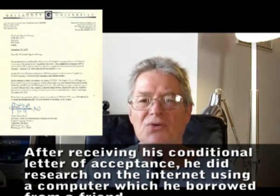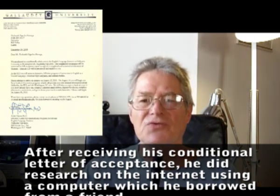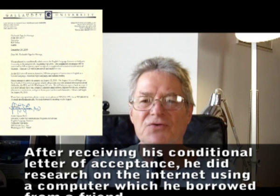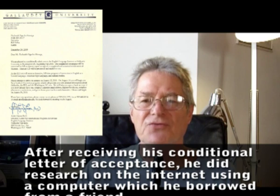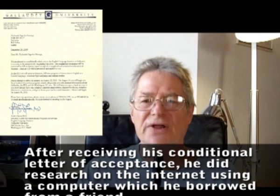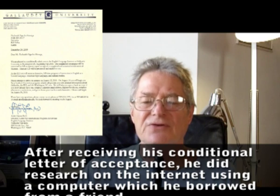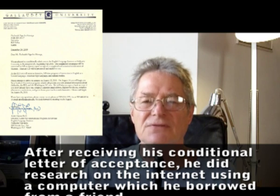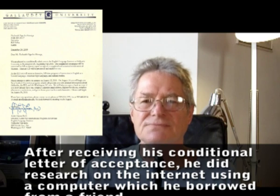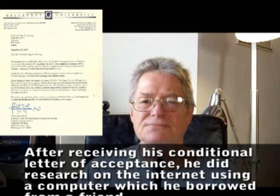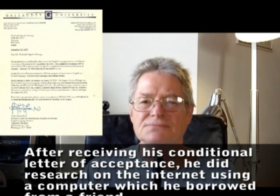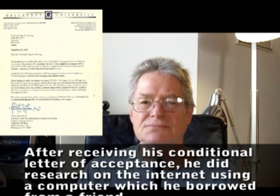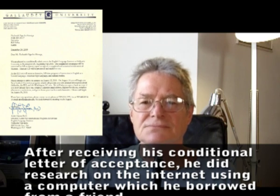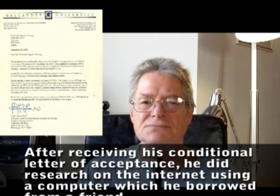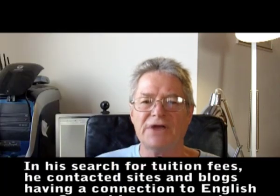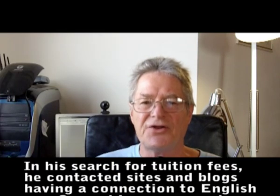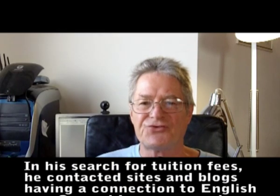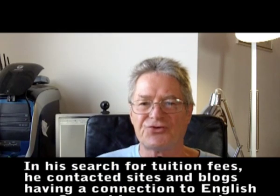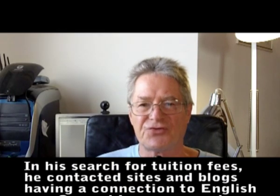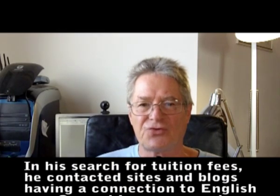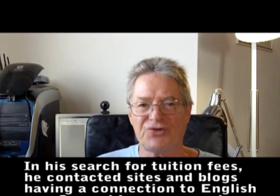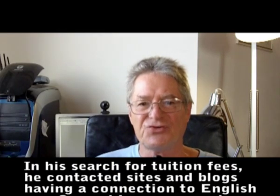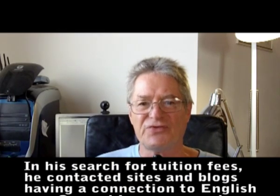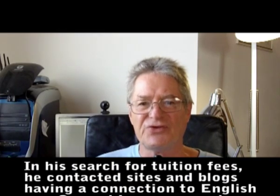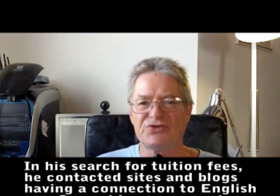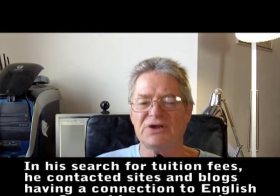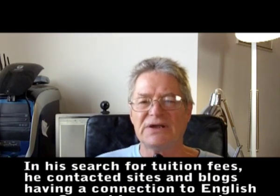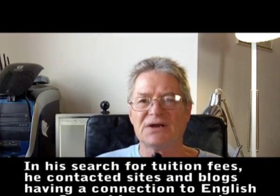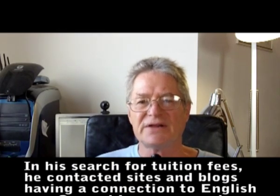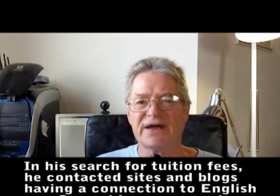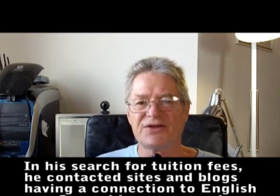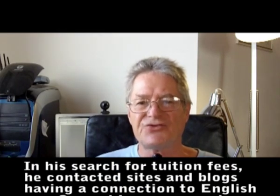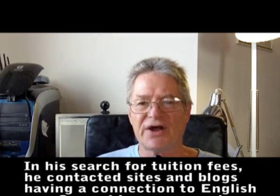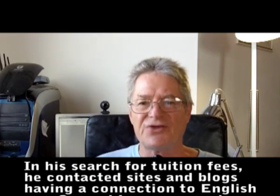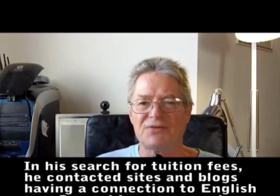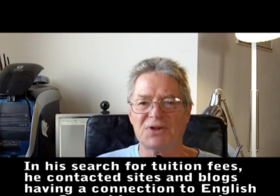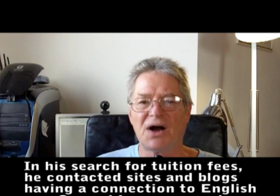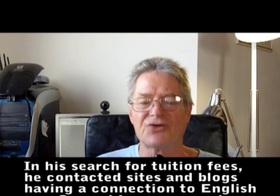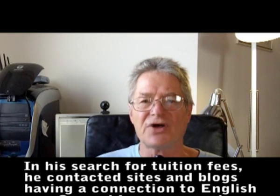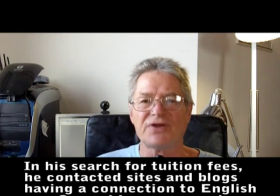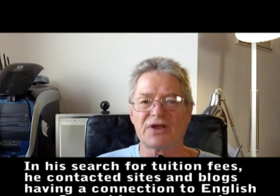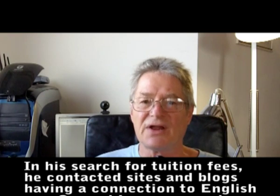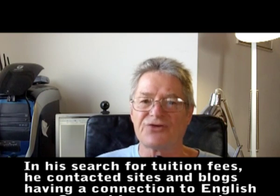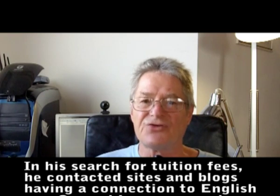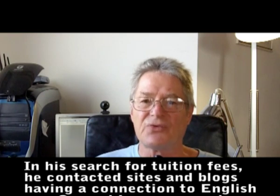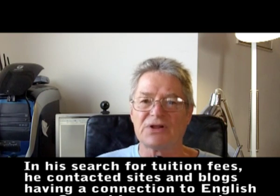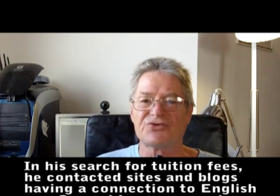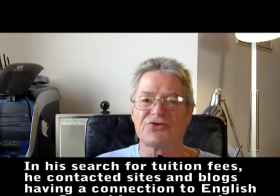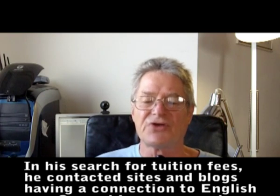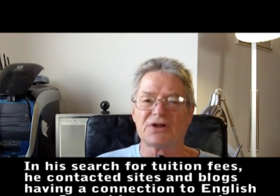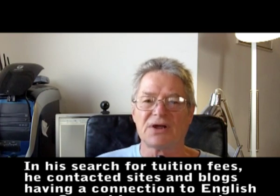borrowed from a friend. In his search for tuition fees, he contacted sites and blogs having a connection to English as a second